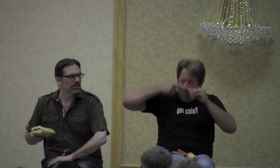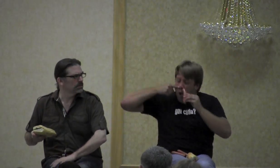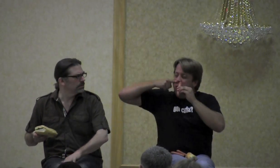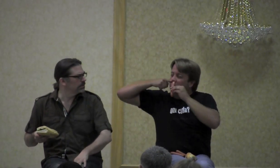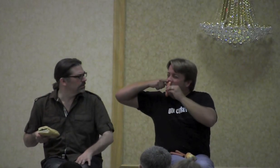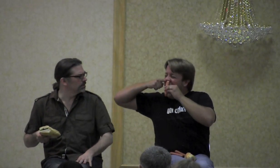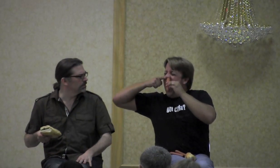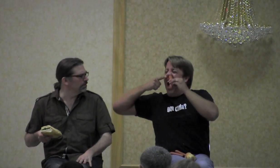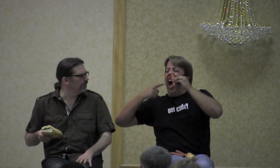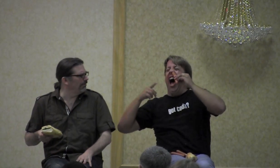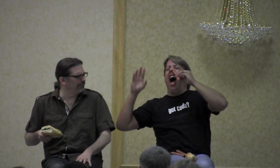Ow!